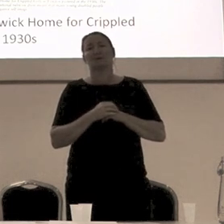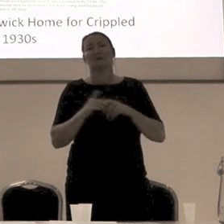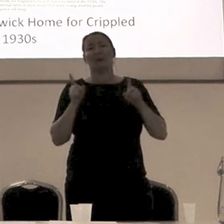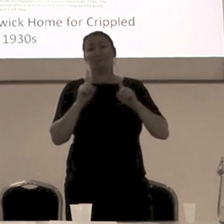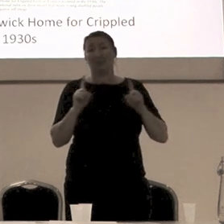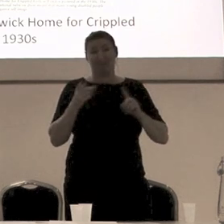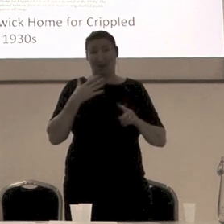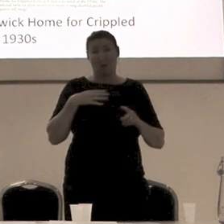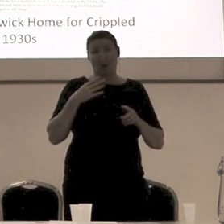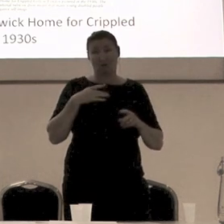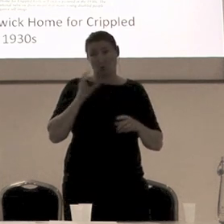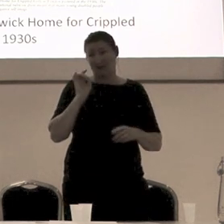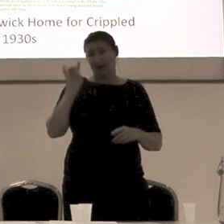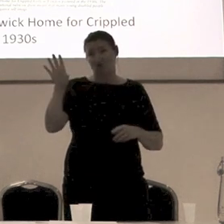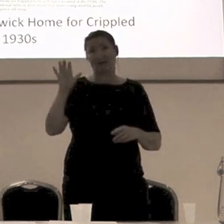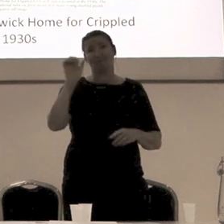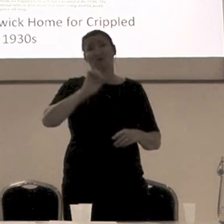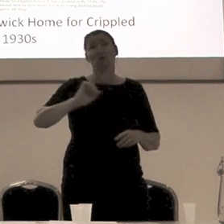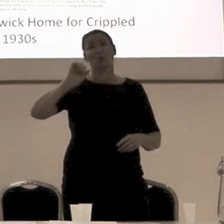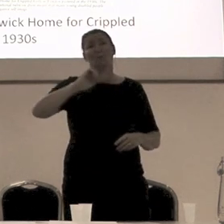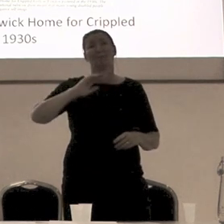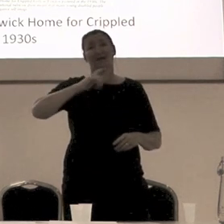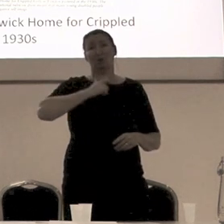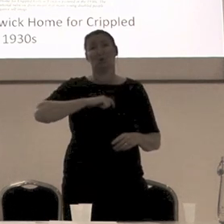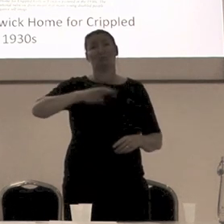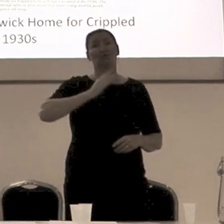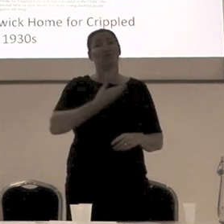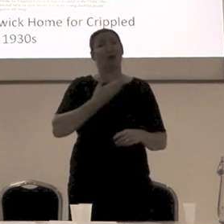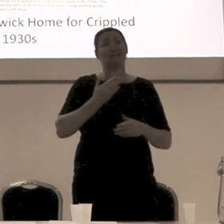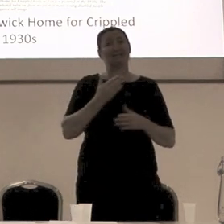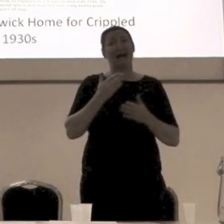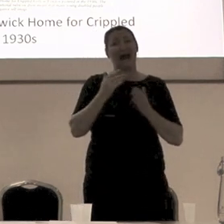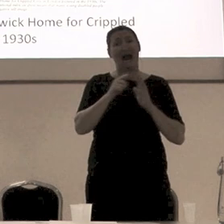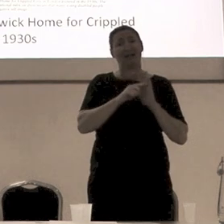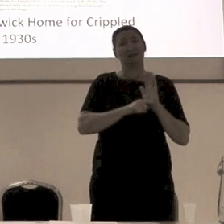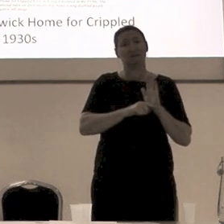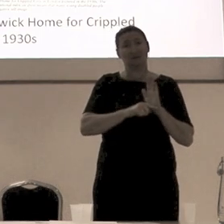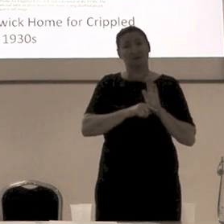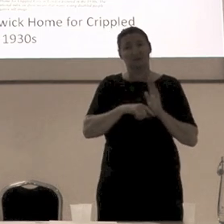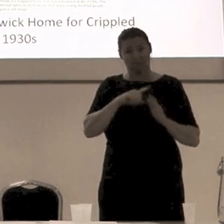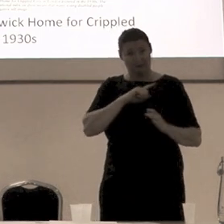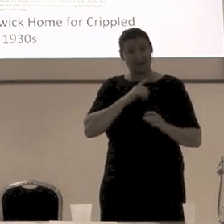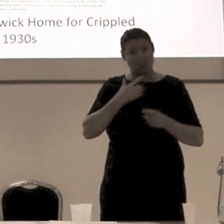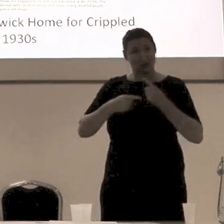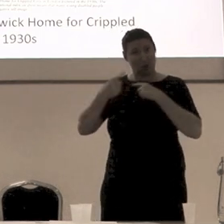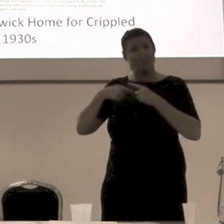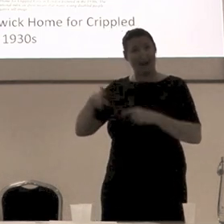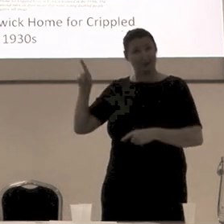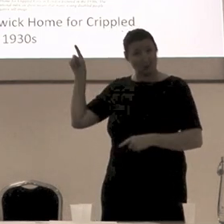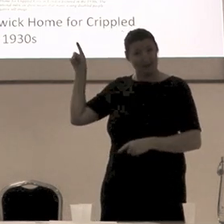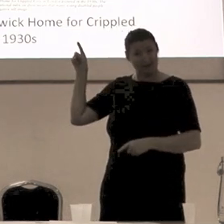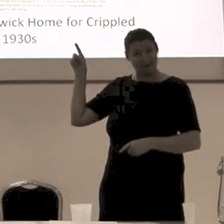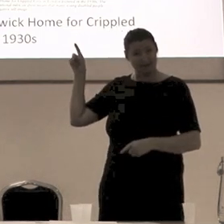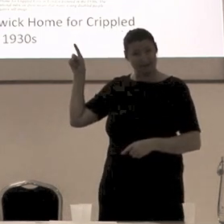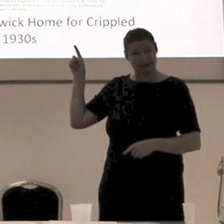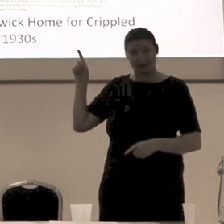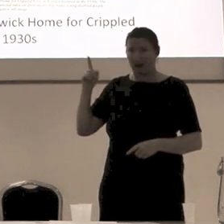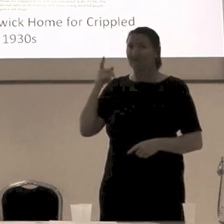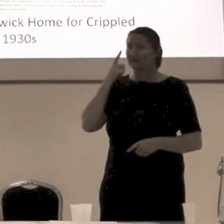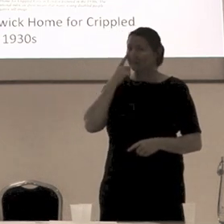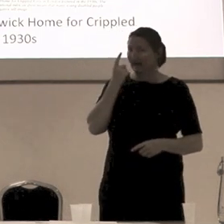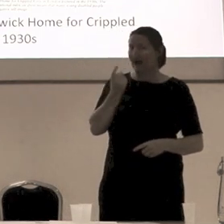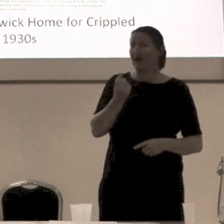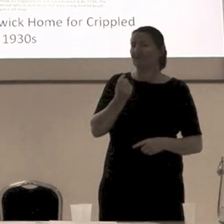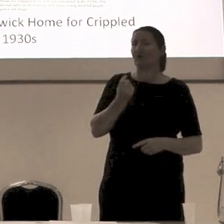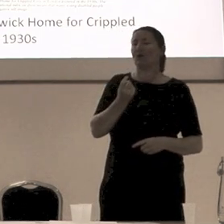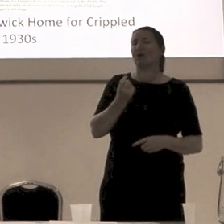European Human Rights Act want to go back to these days? I'm not sure. Maybe they do. But we need to be very careful, because